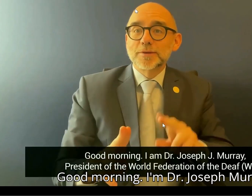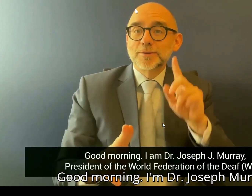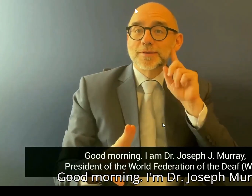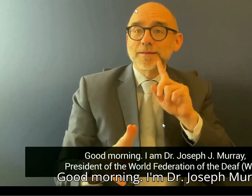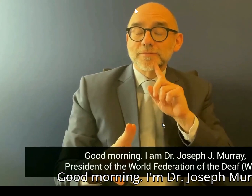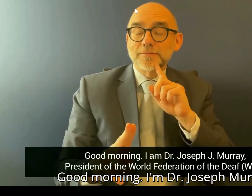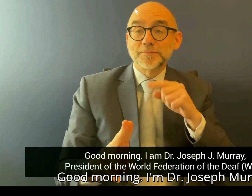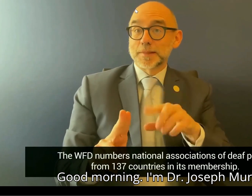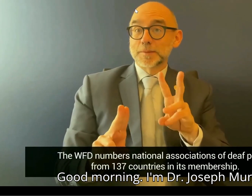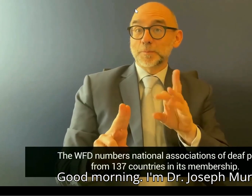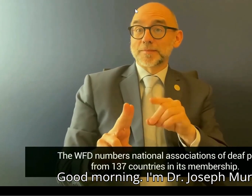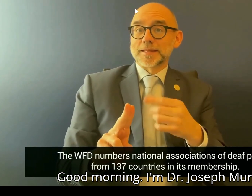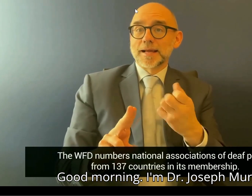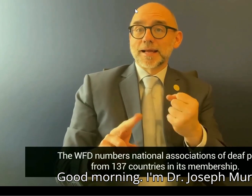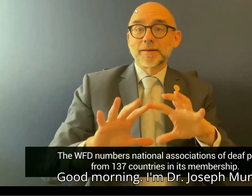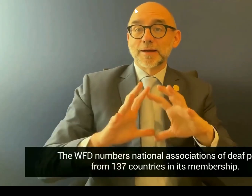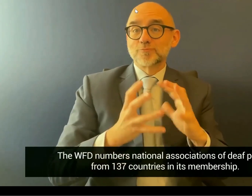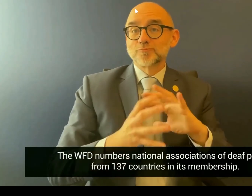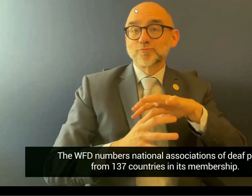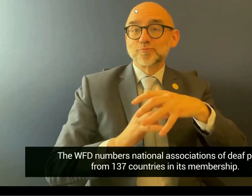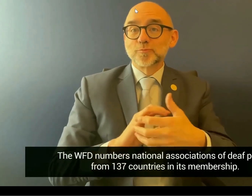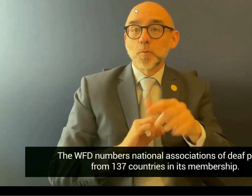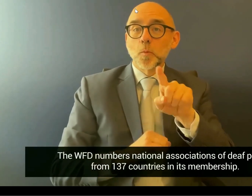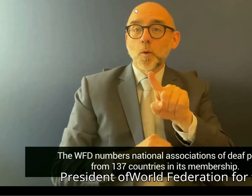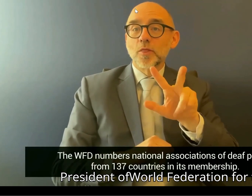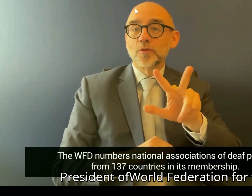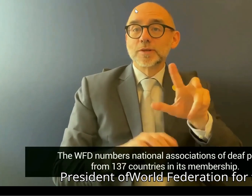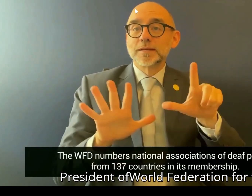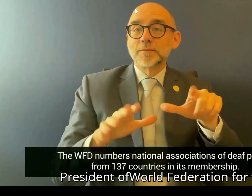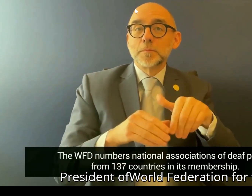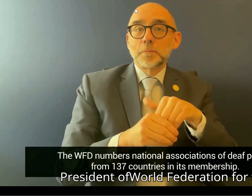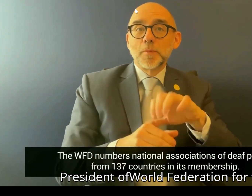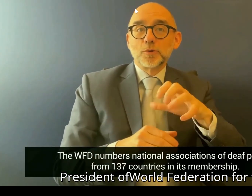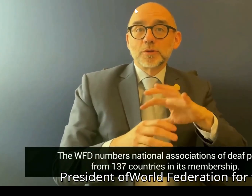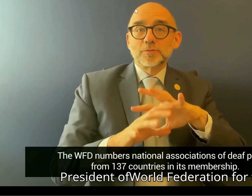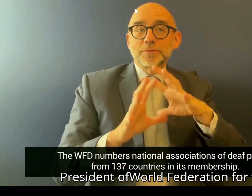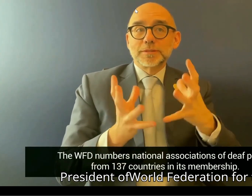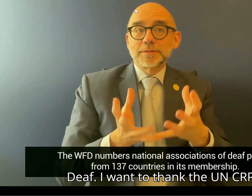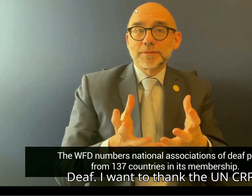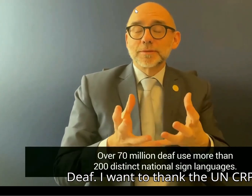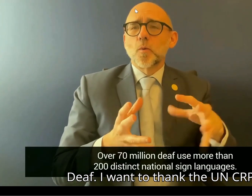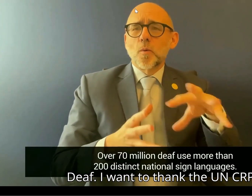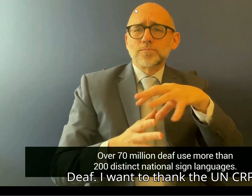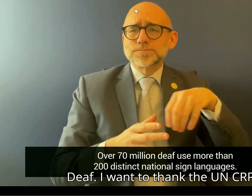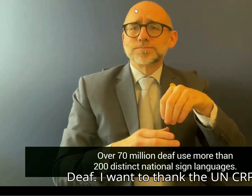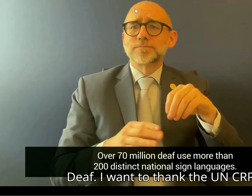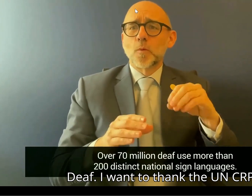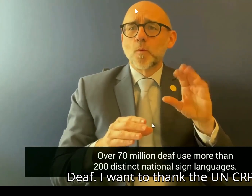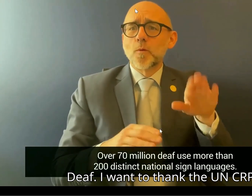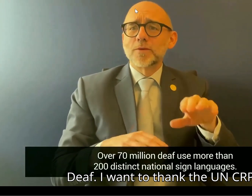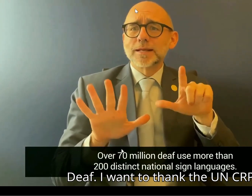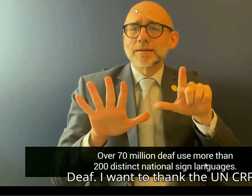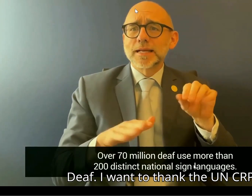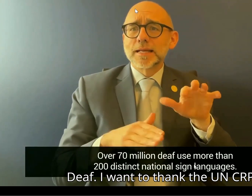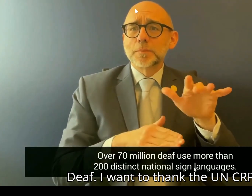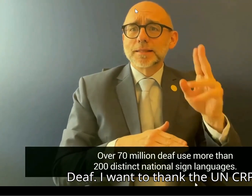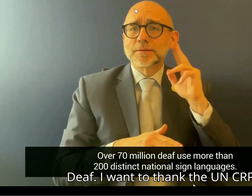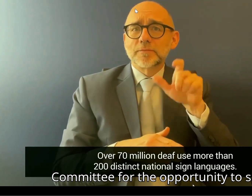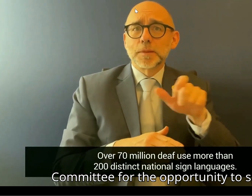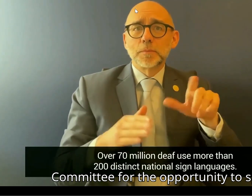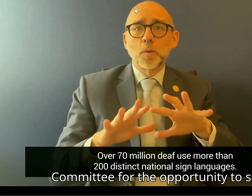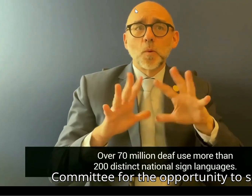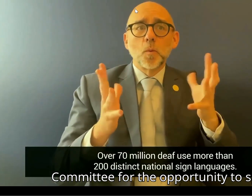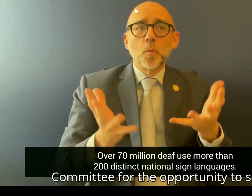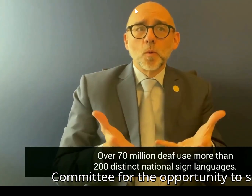Good morning. I'm Dr. Joseph Murray, President of the World Federation for the Deaf. I want to thank the UN